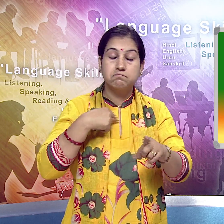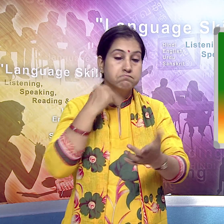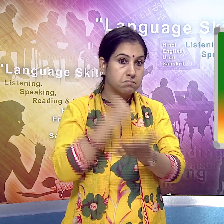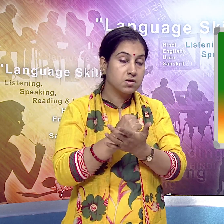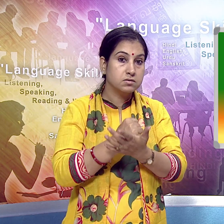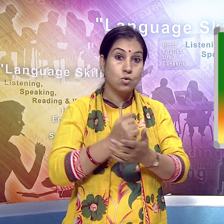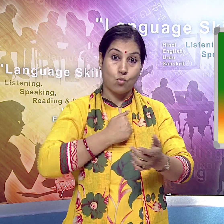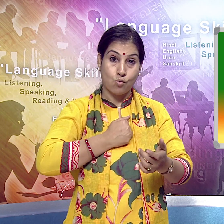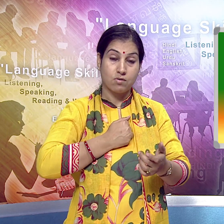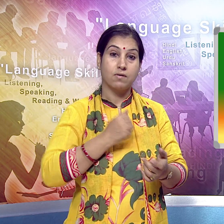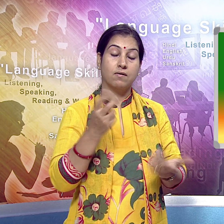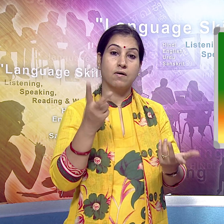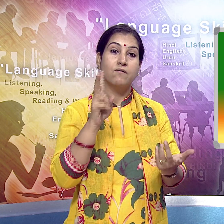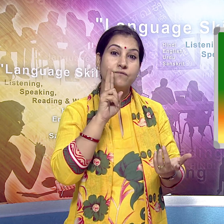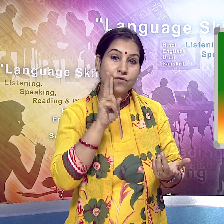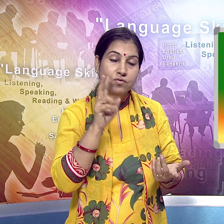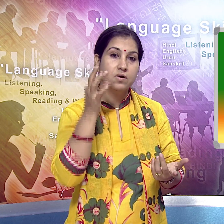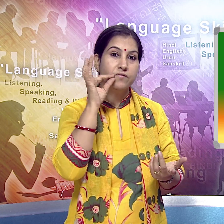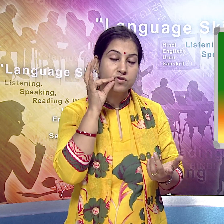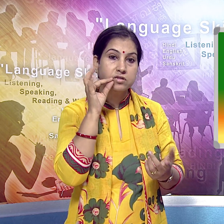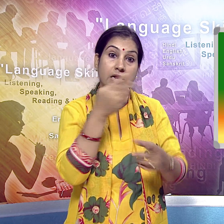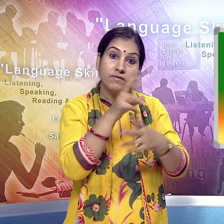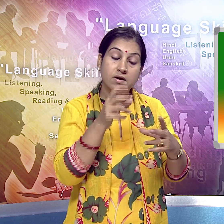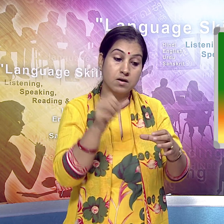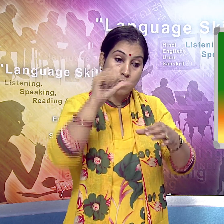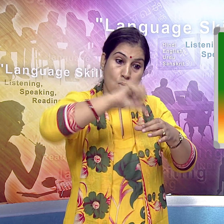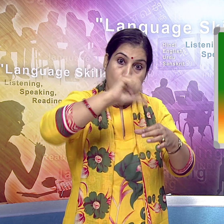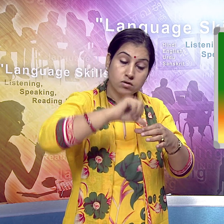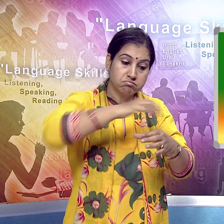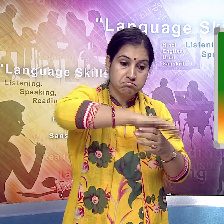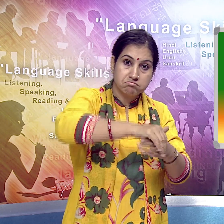our fruits and vegetables carefully.